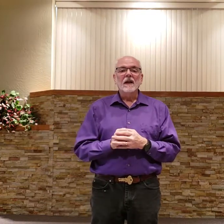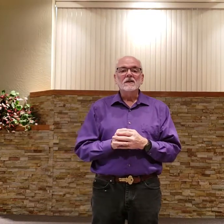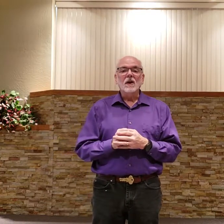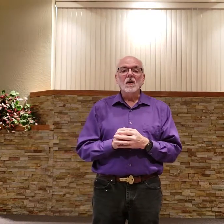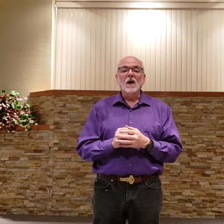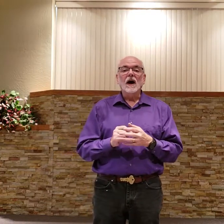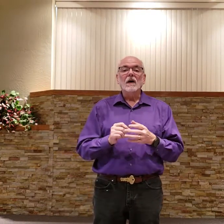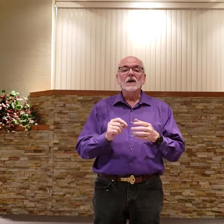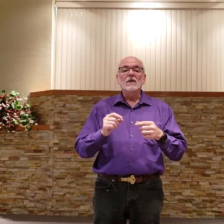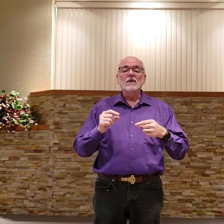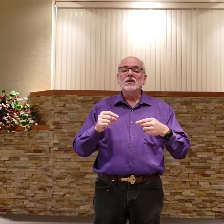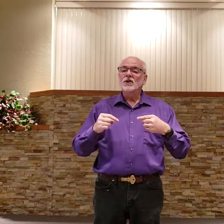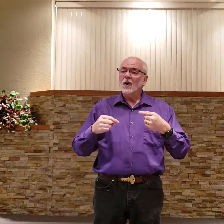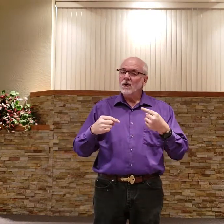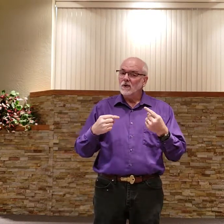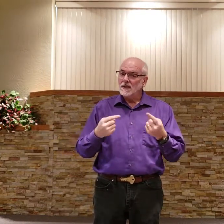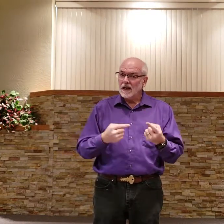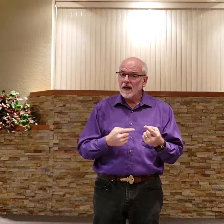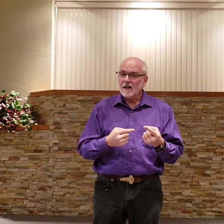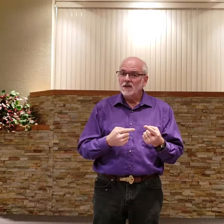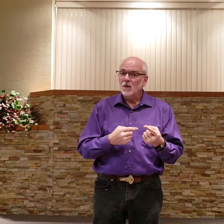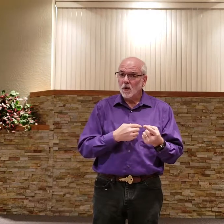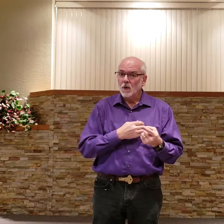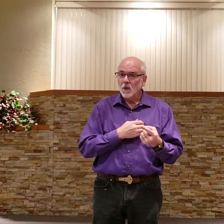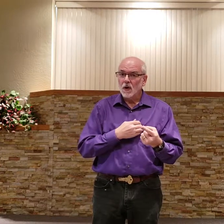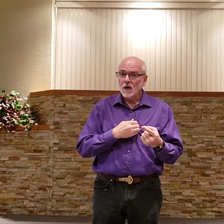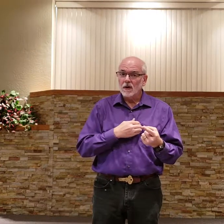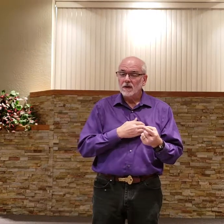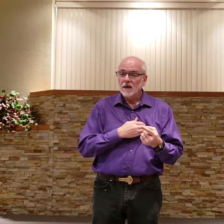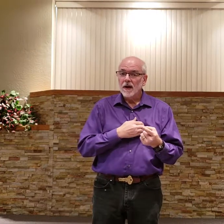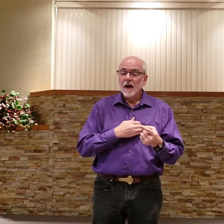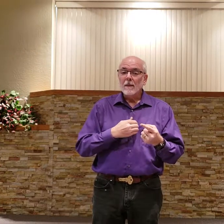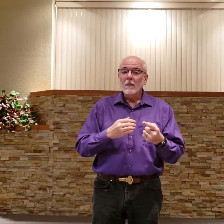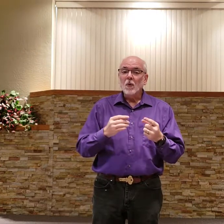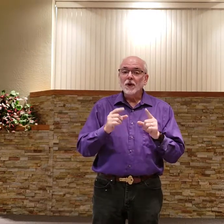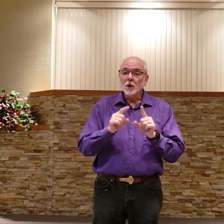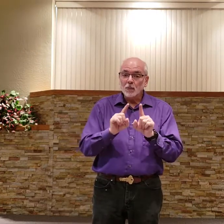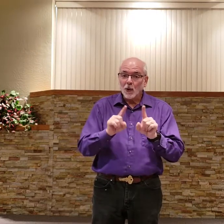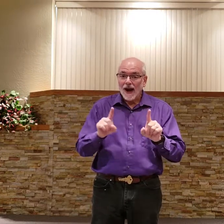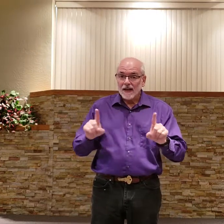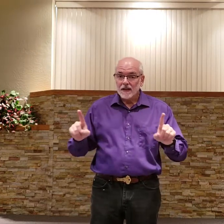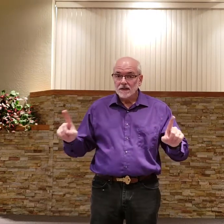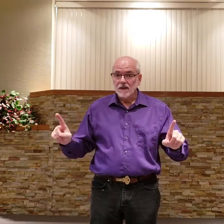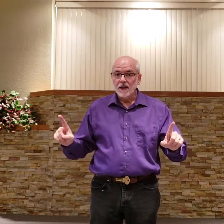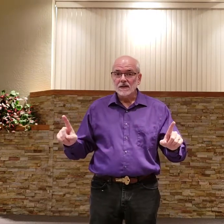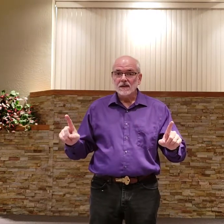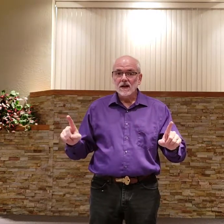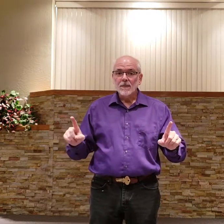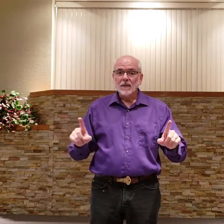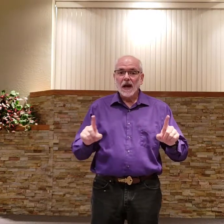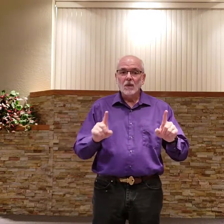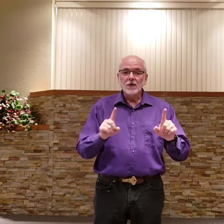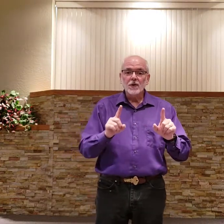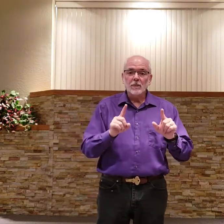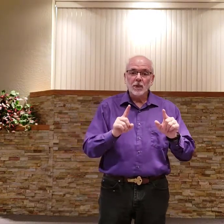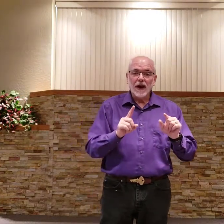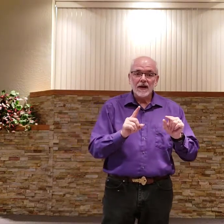And so I'm going to show you the signs for the words. But when you practice this, I want you to practice